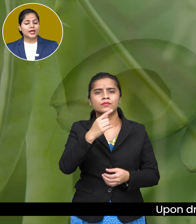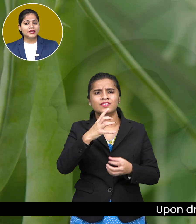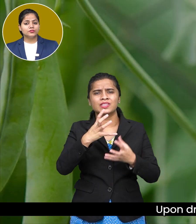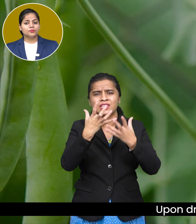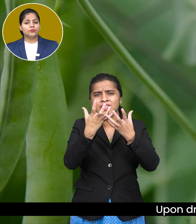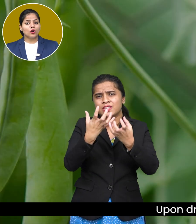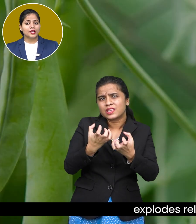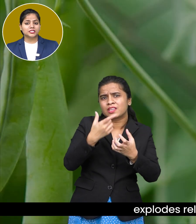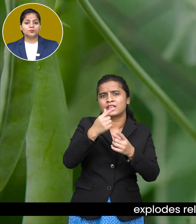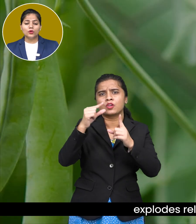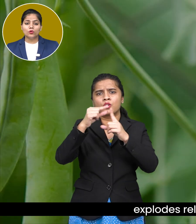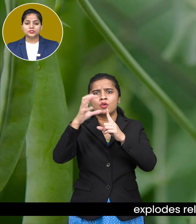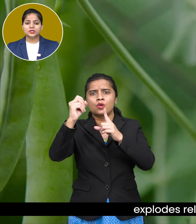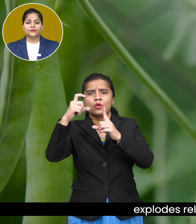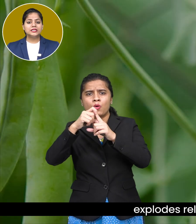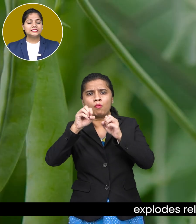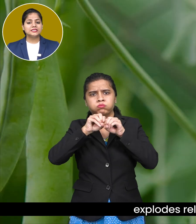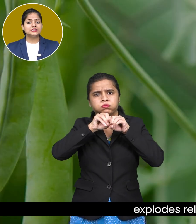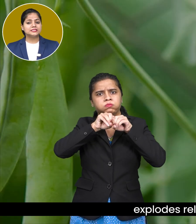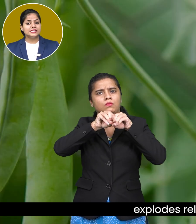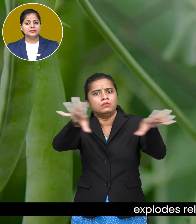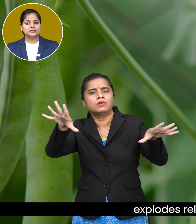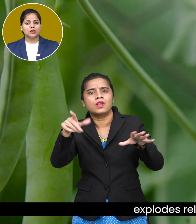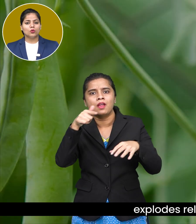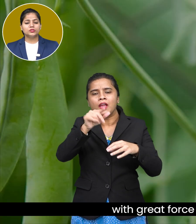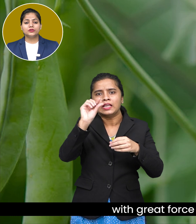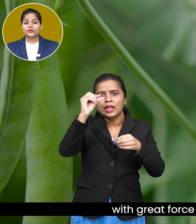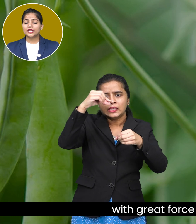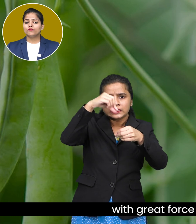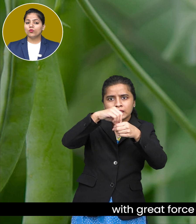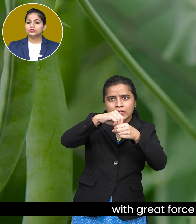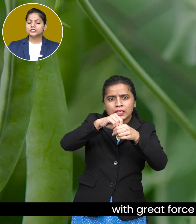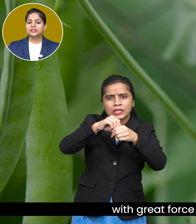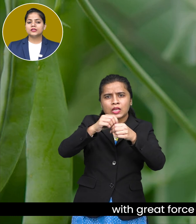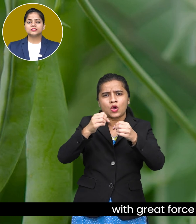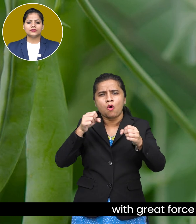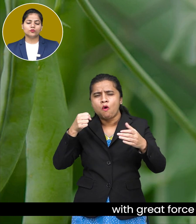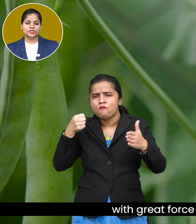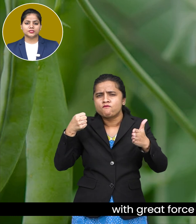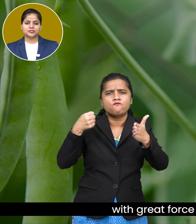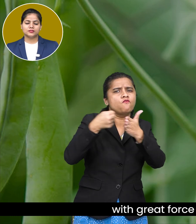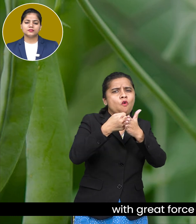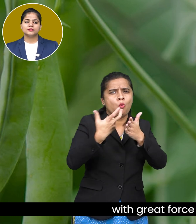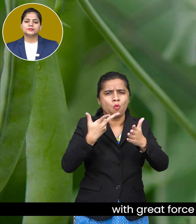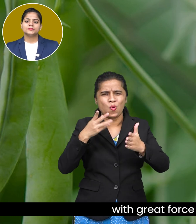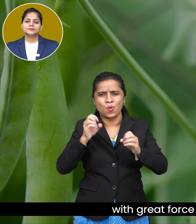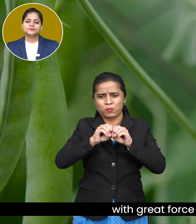Upon drying, the pod explodes, releasing the seeds with great force in their